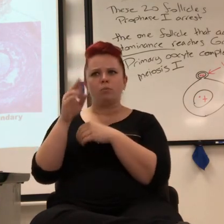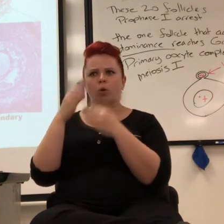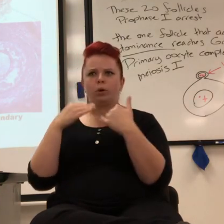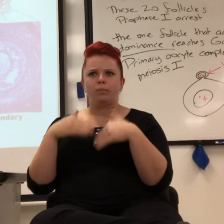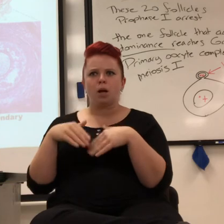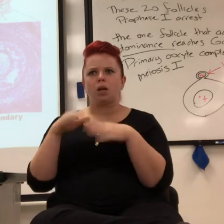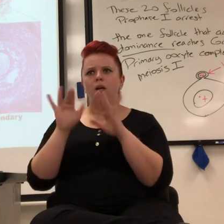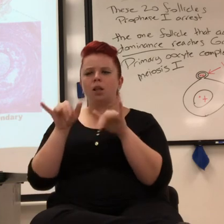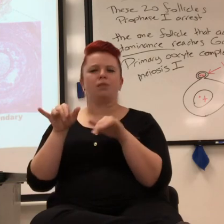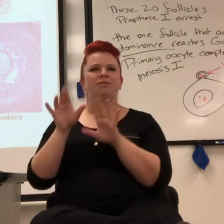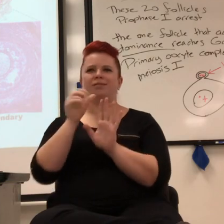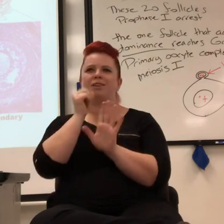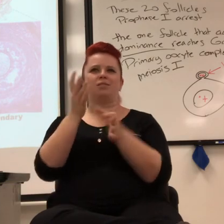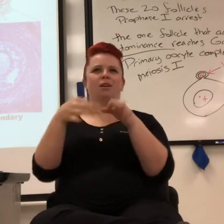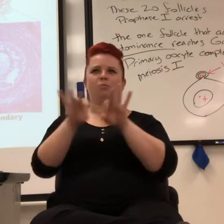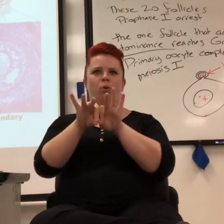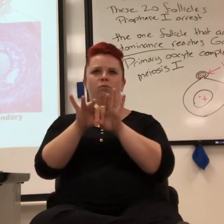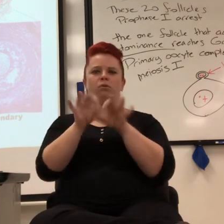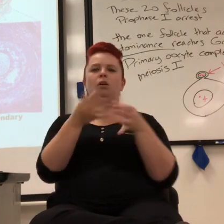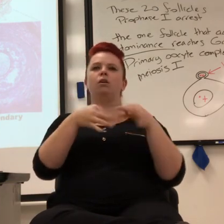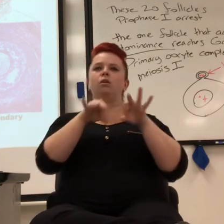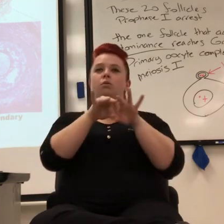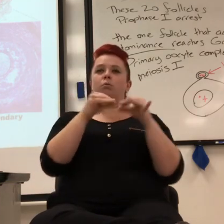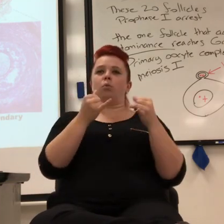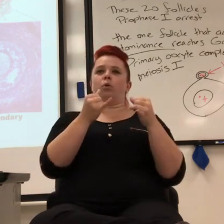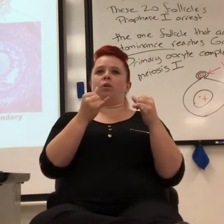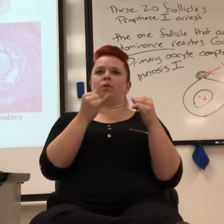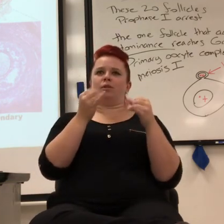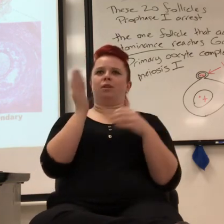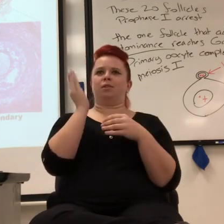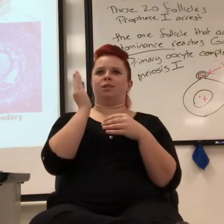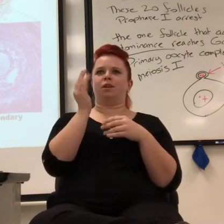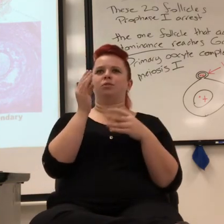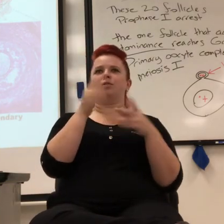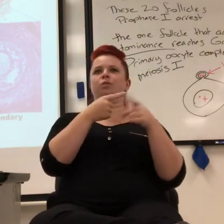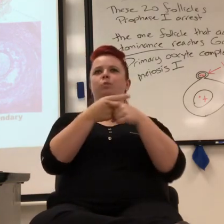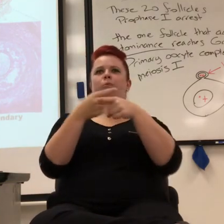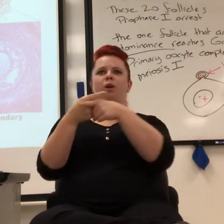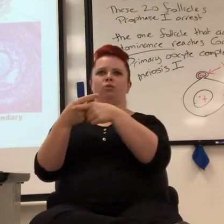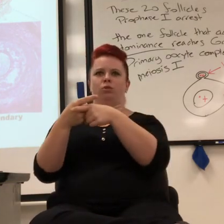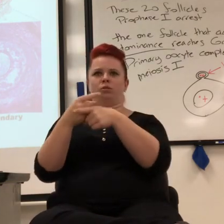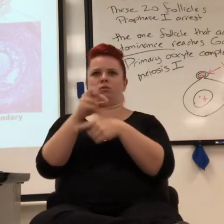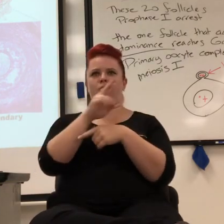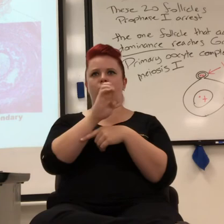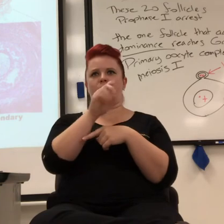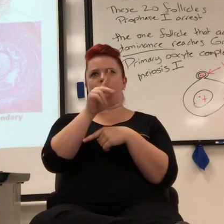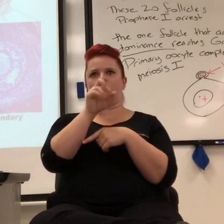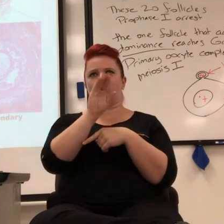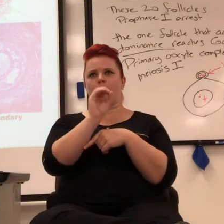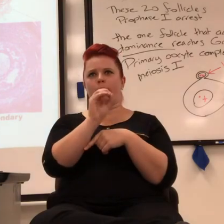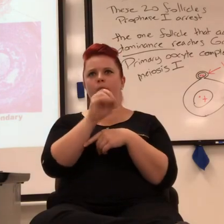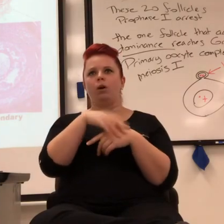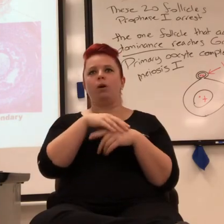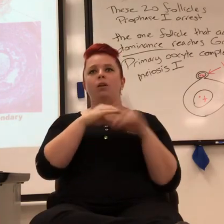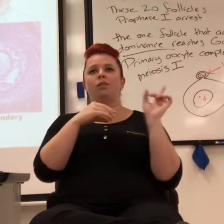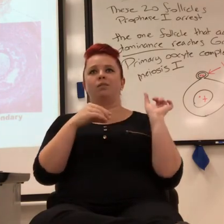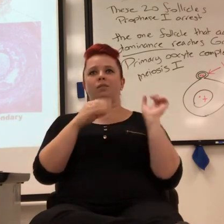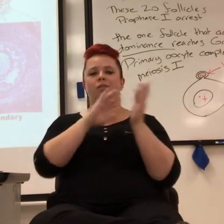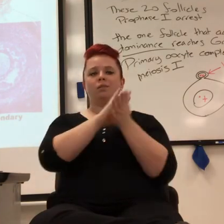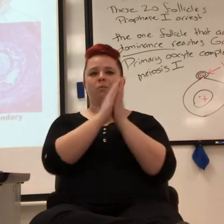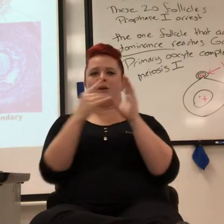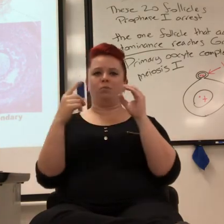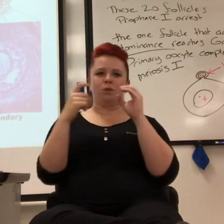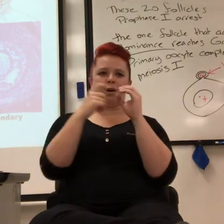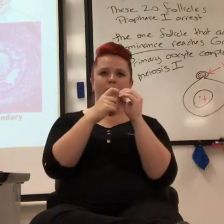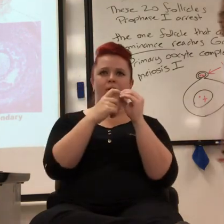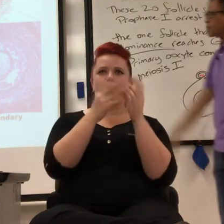important. What's important in this unit is reproduction. The oocyte that's ovulated is important. It gets all the